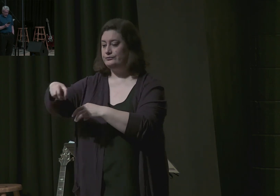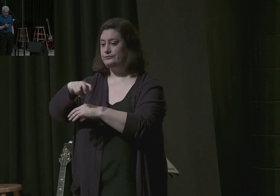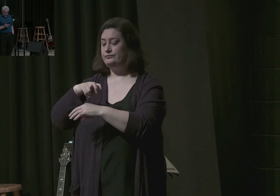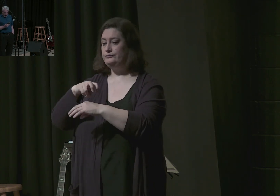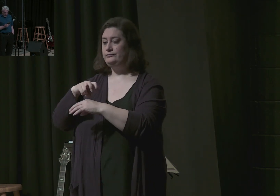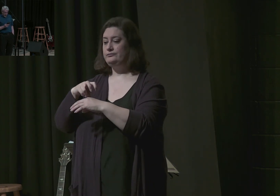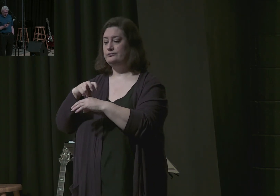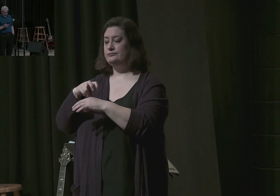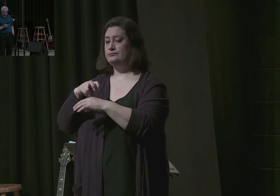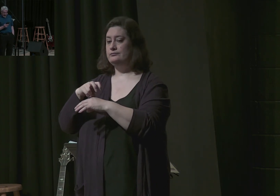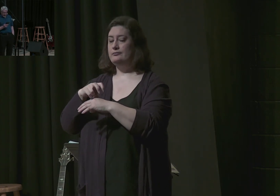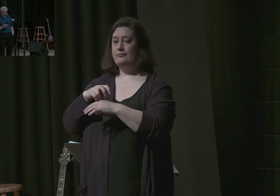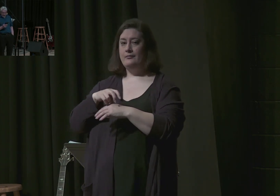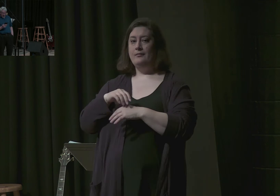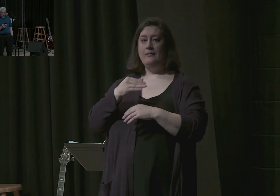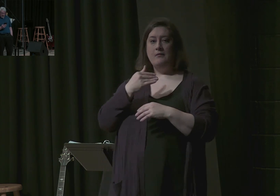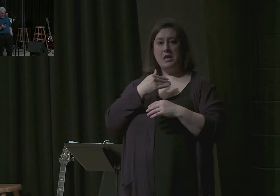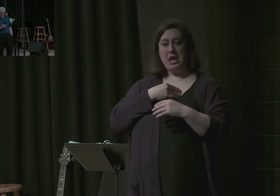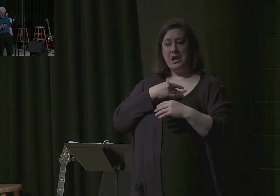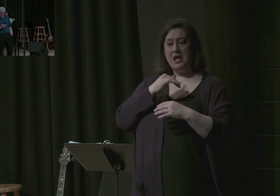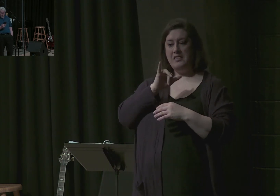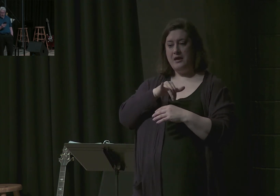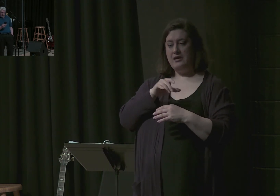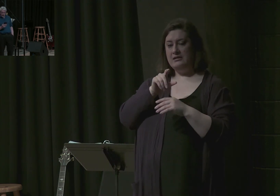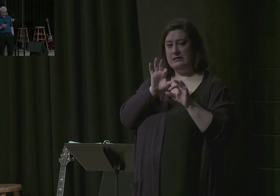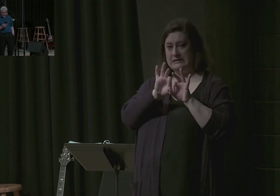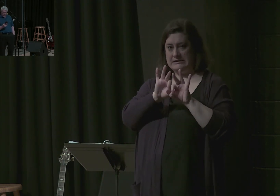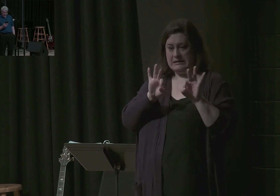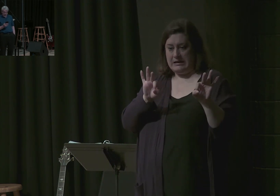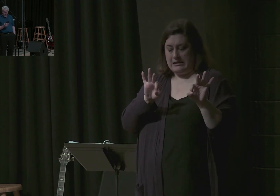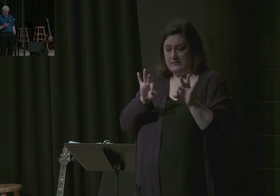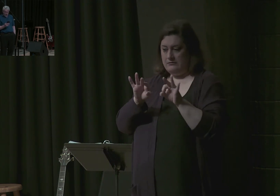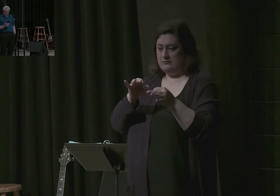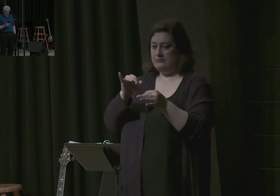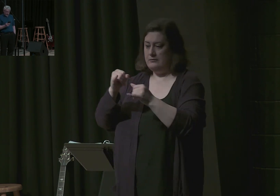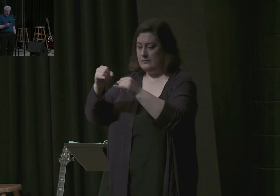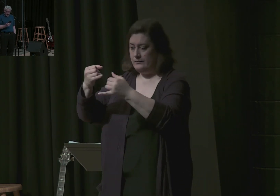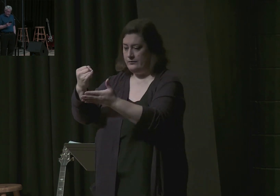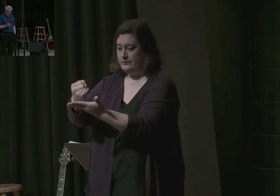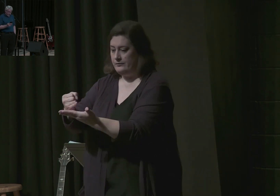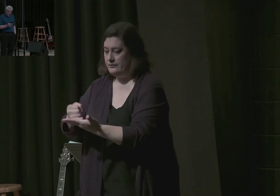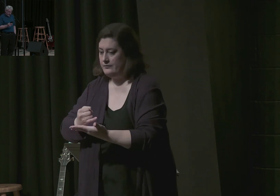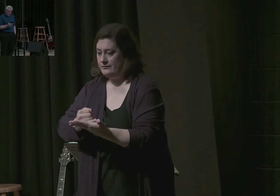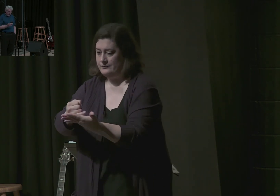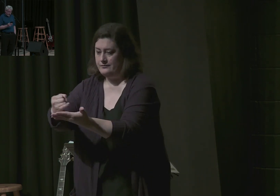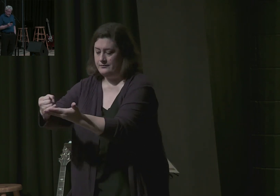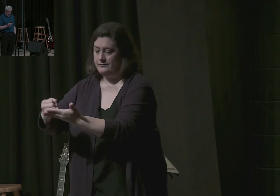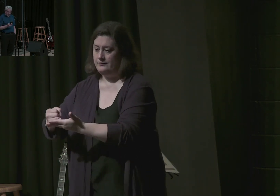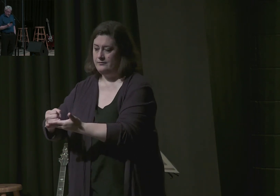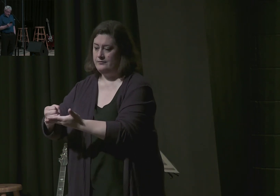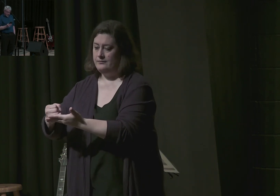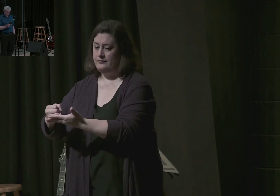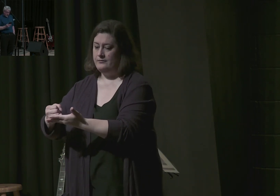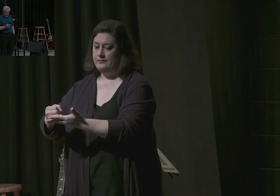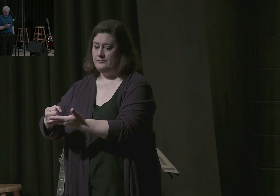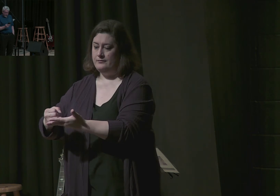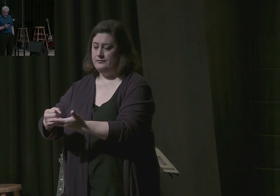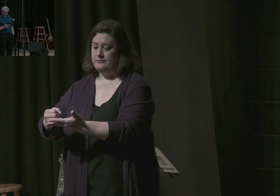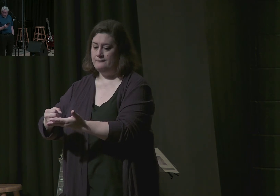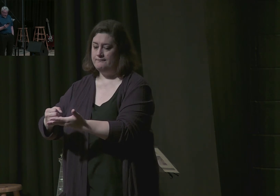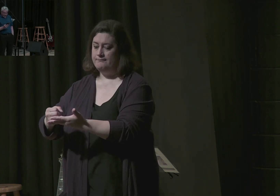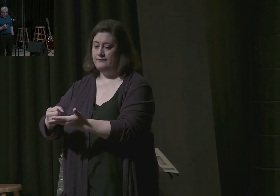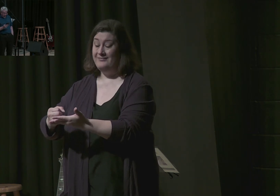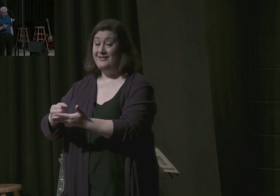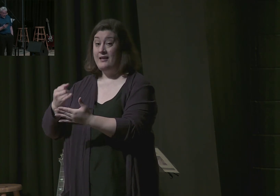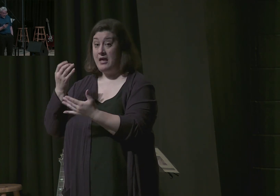flocks toward the stripe, and all the black in the flock of Laban. He put his own droves apart and did not put them with Laban's flock.